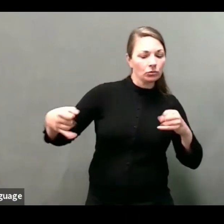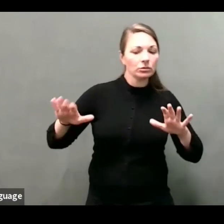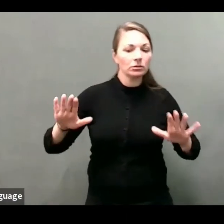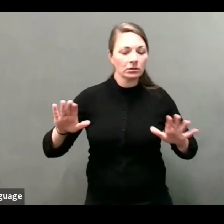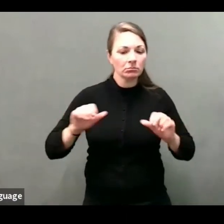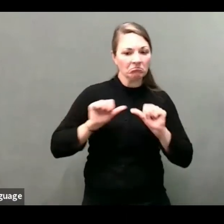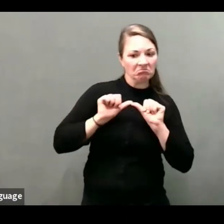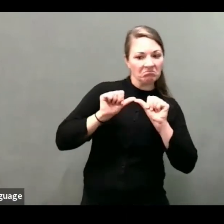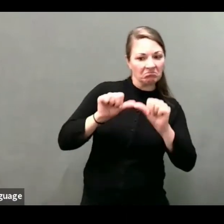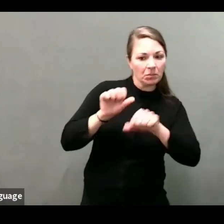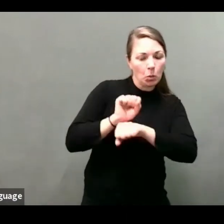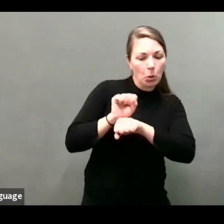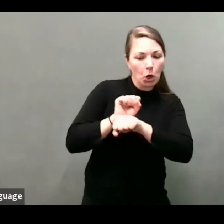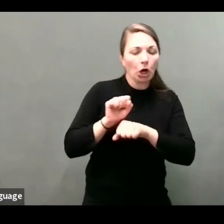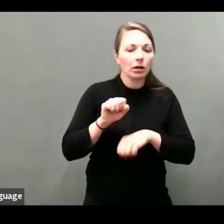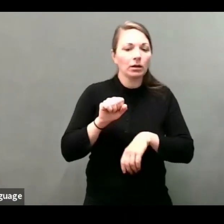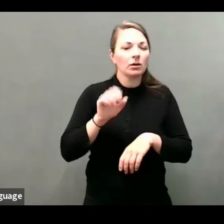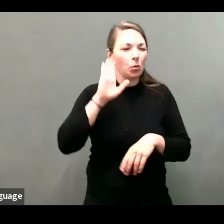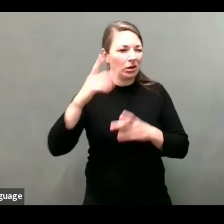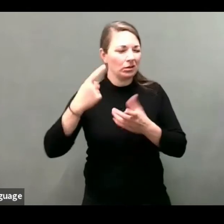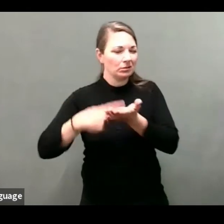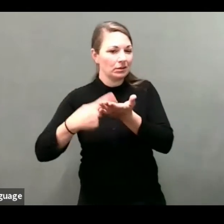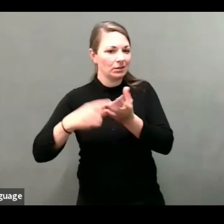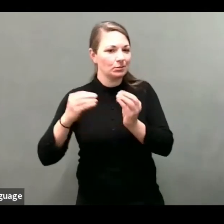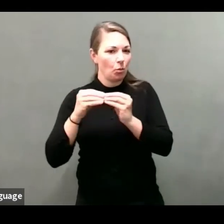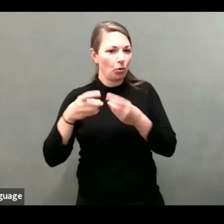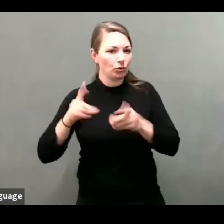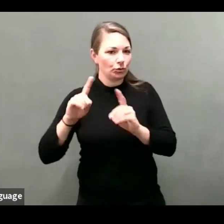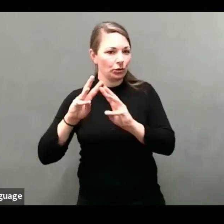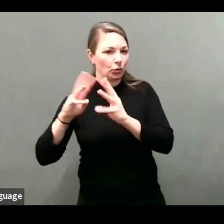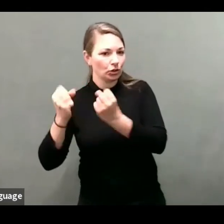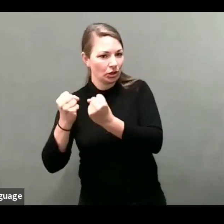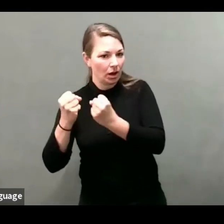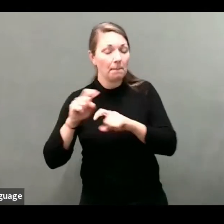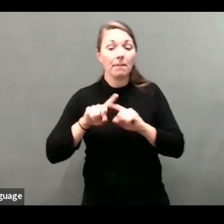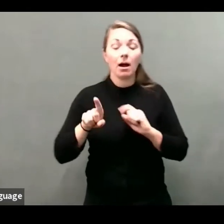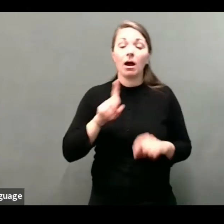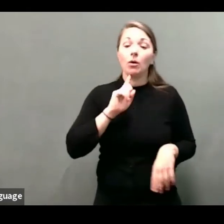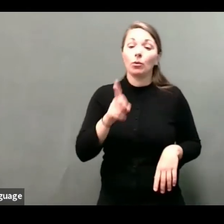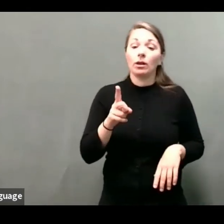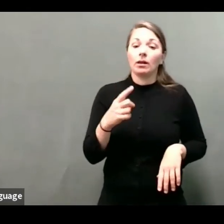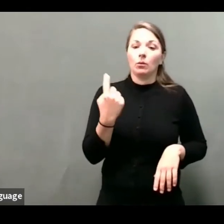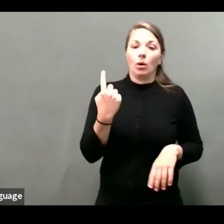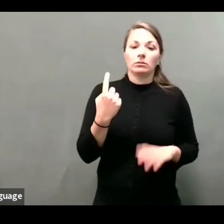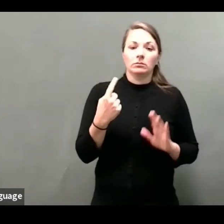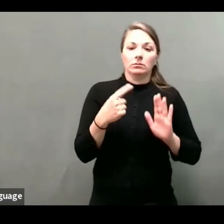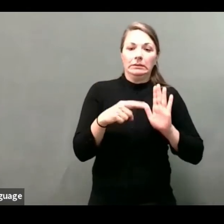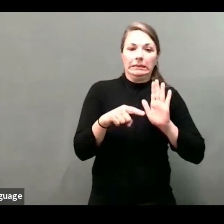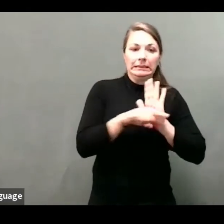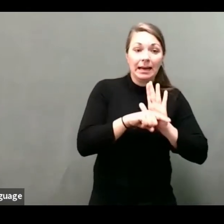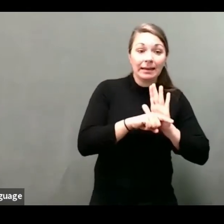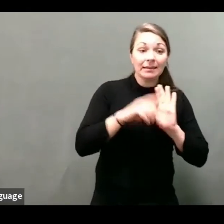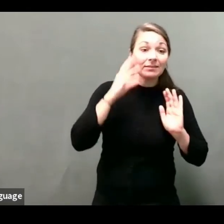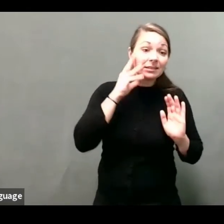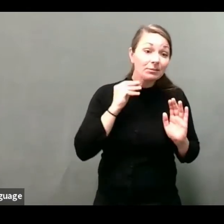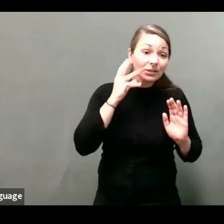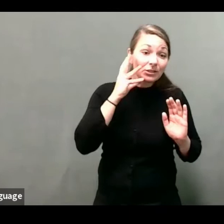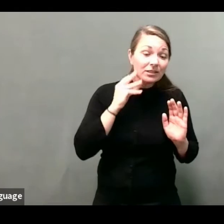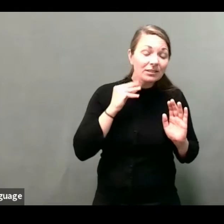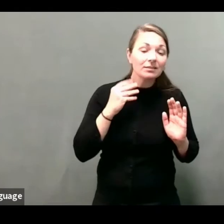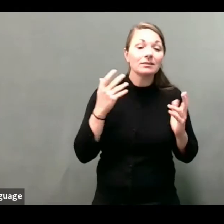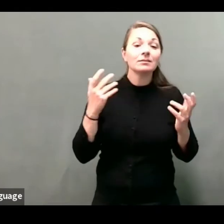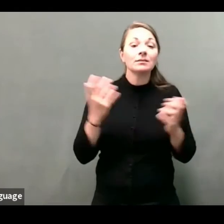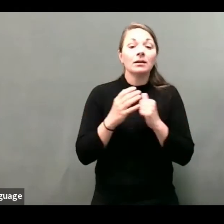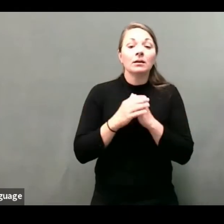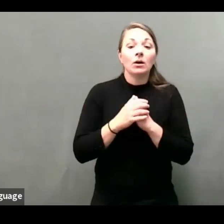into in the workshop portion. But one of the only negative experiences that I've had as a SANE